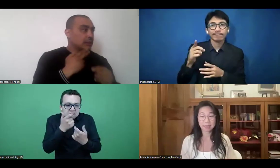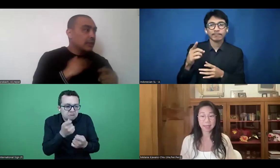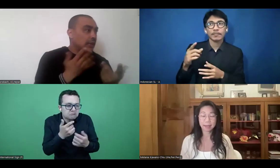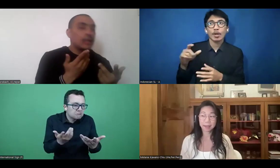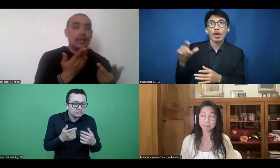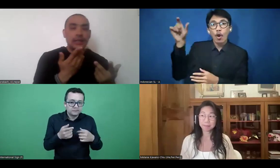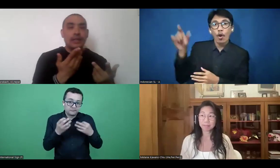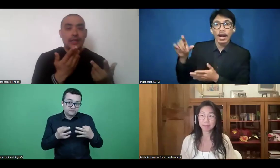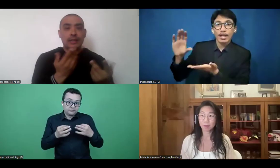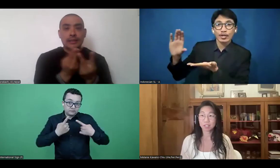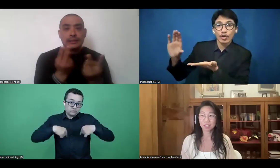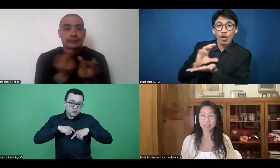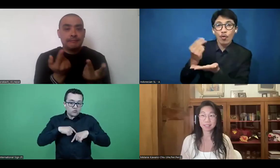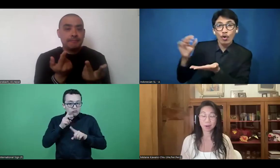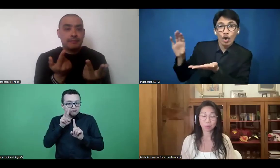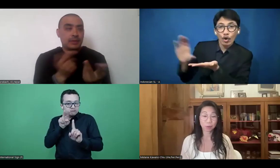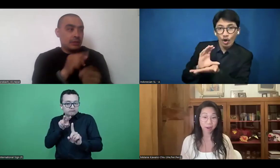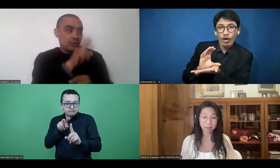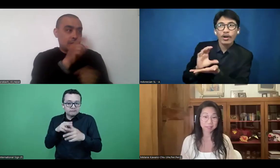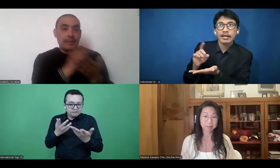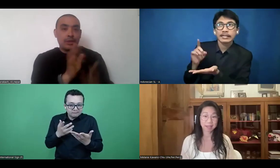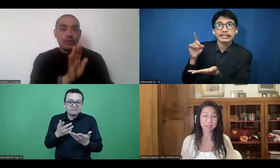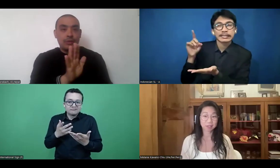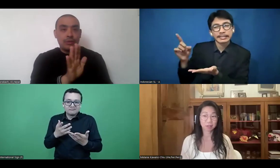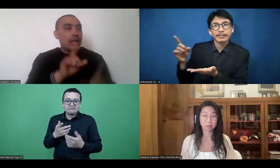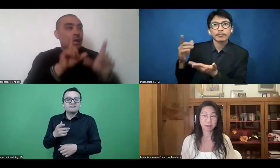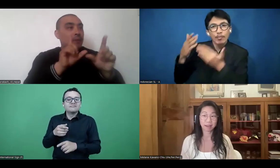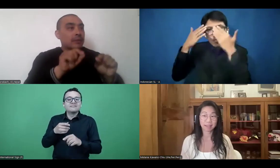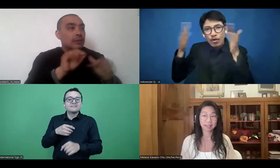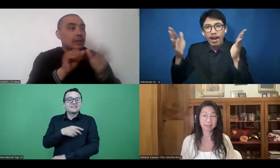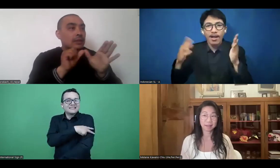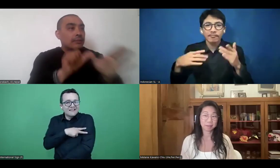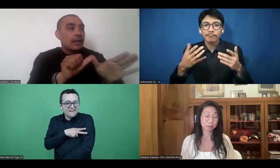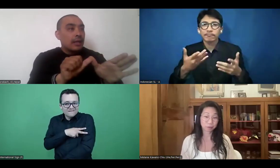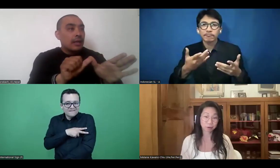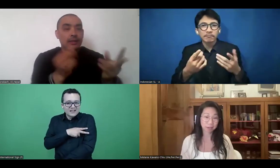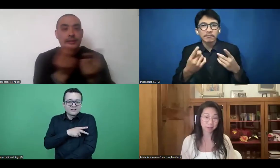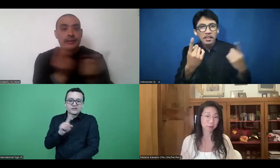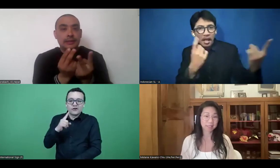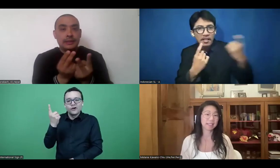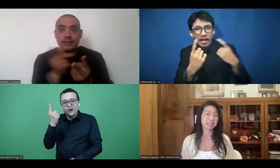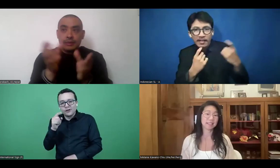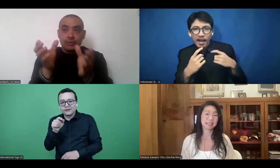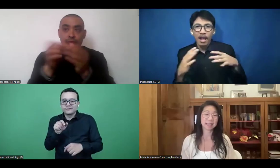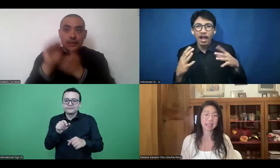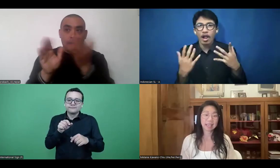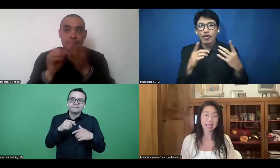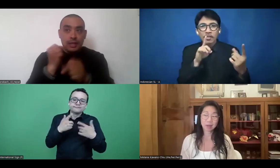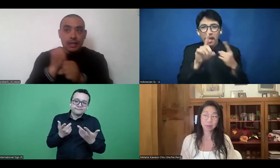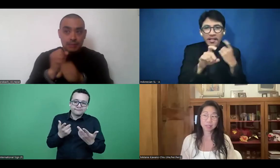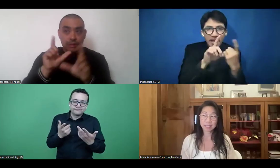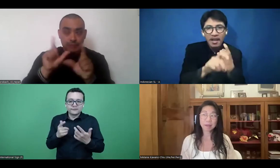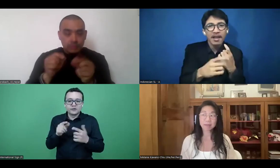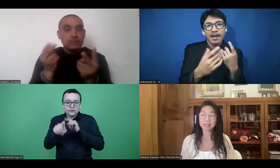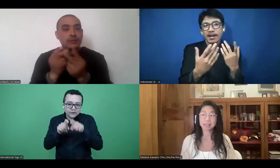just the questions that are required to be answered by bureaucratic processes.